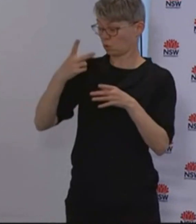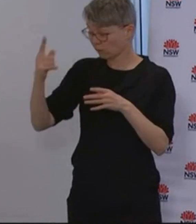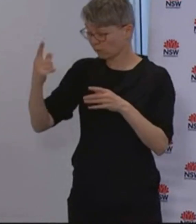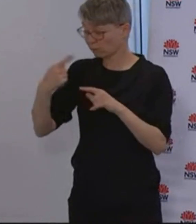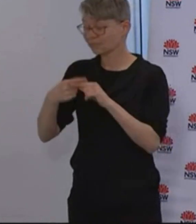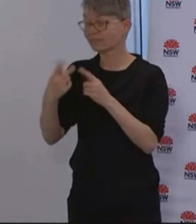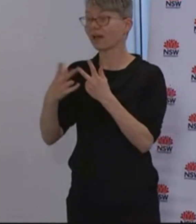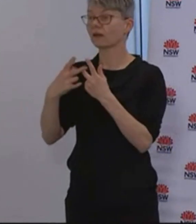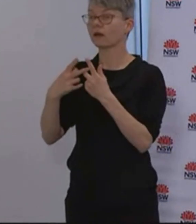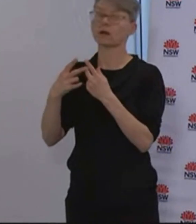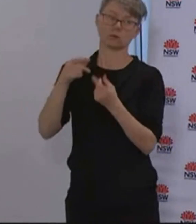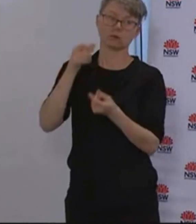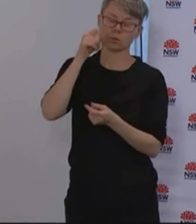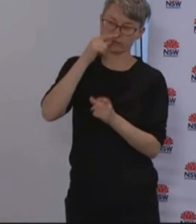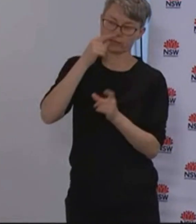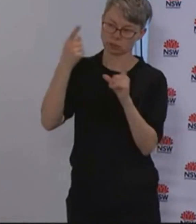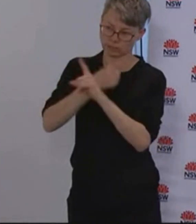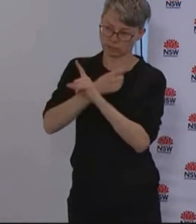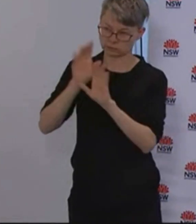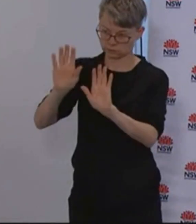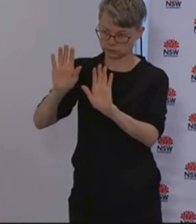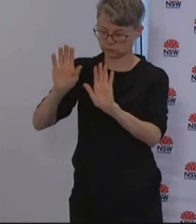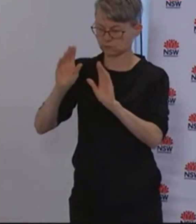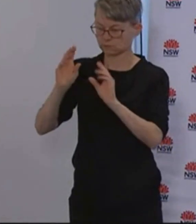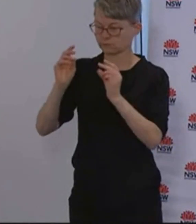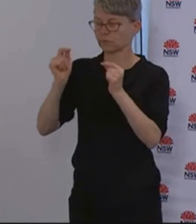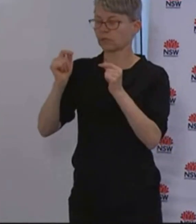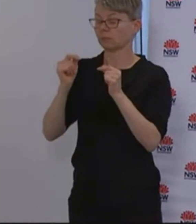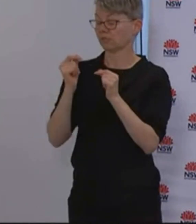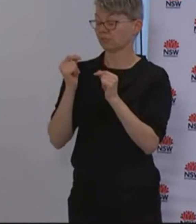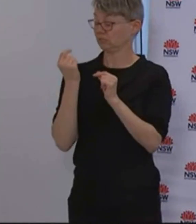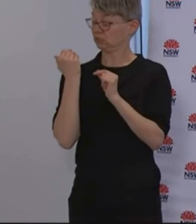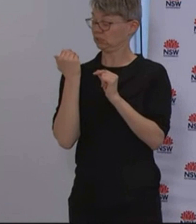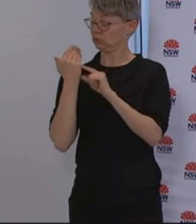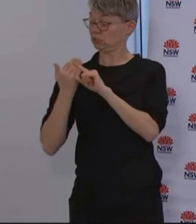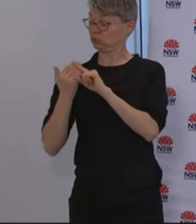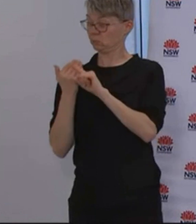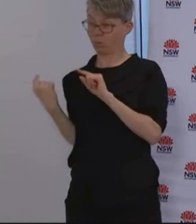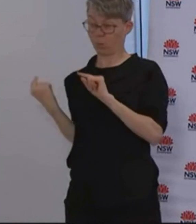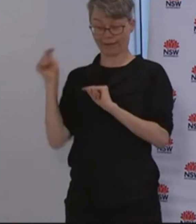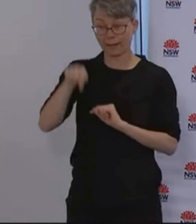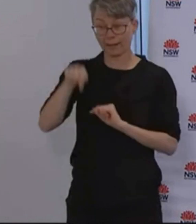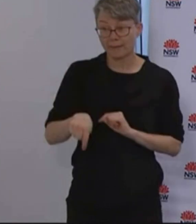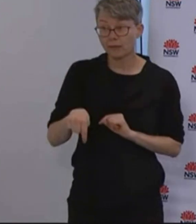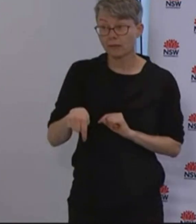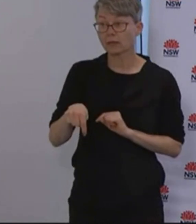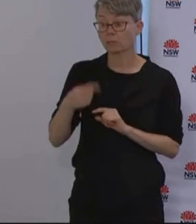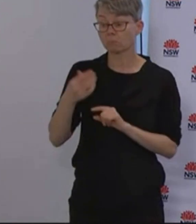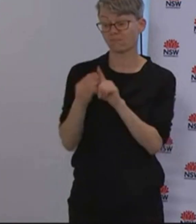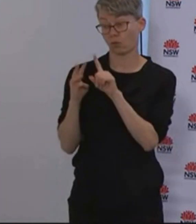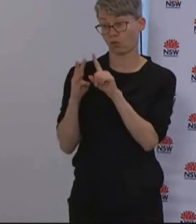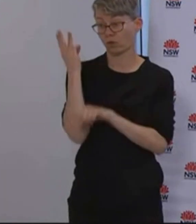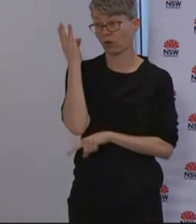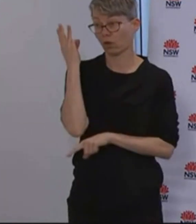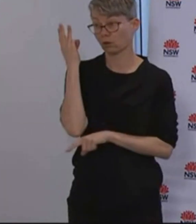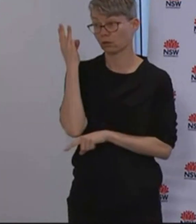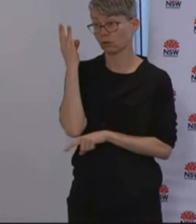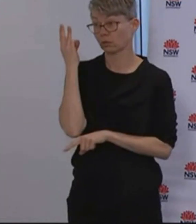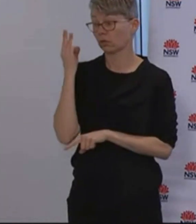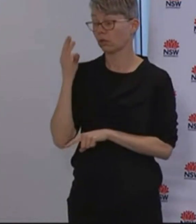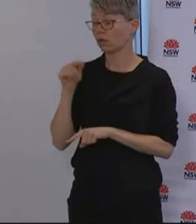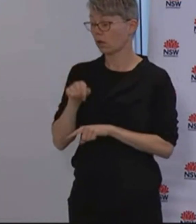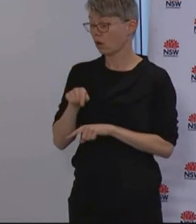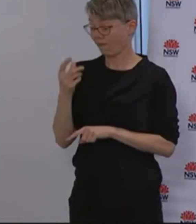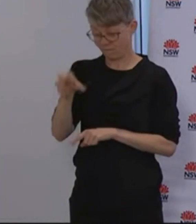this situation can change rapidly, but to date, or just before coming into this press conference, all of the cases have been able to be